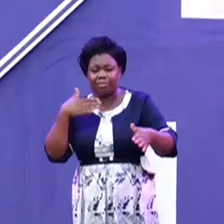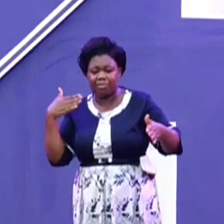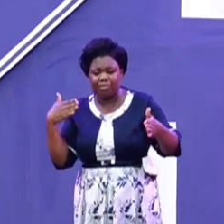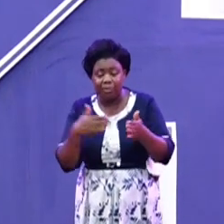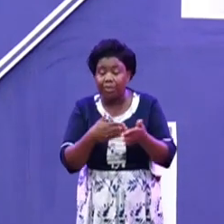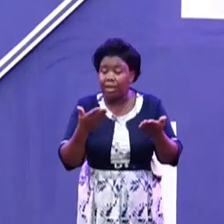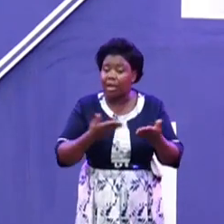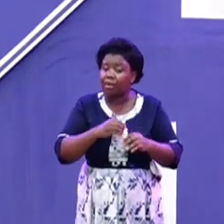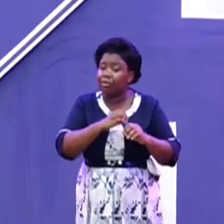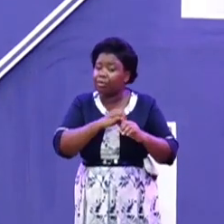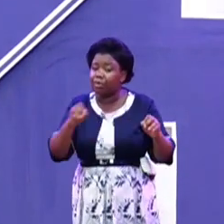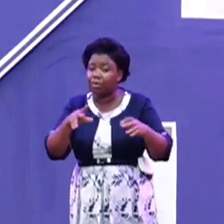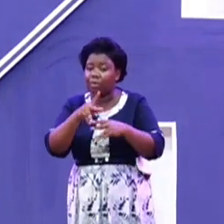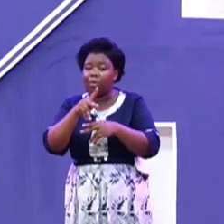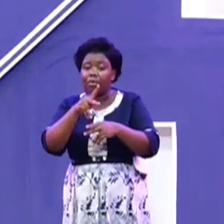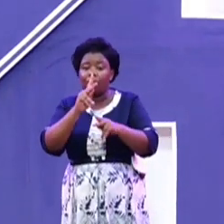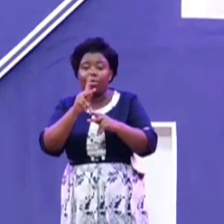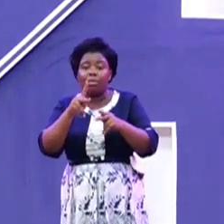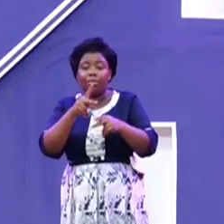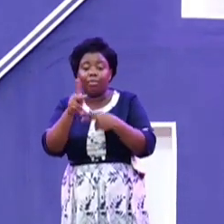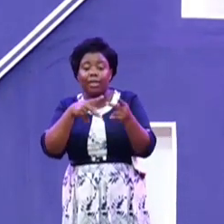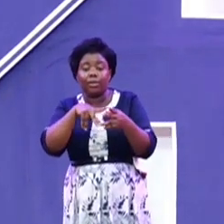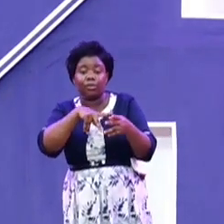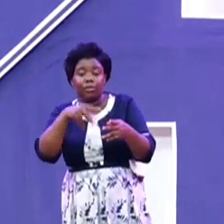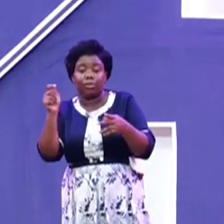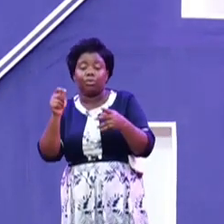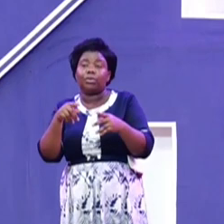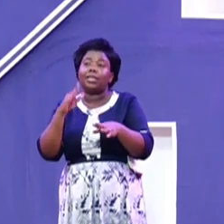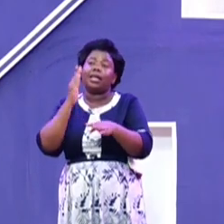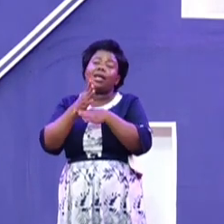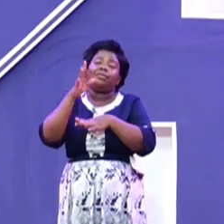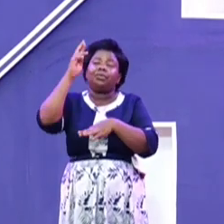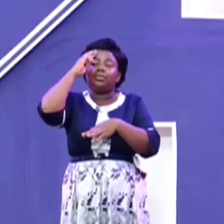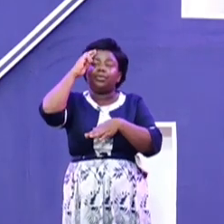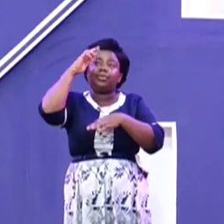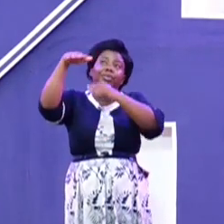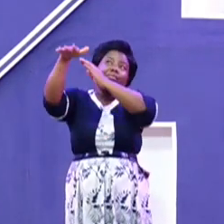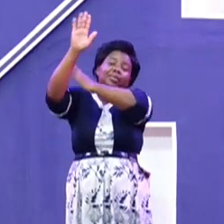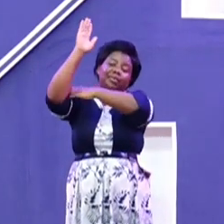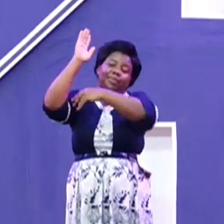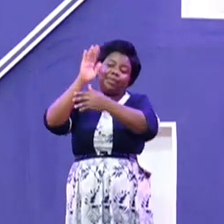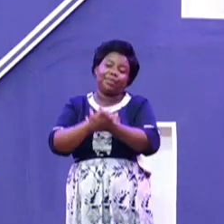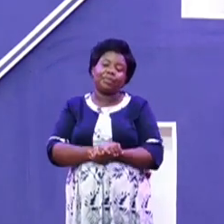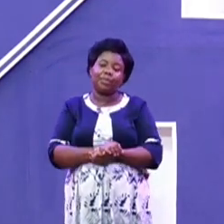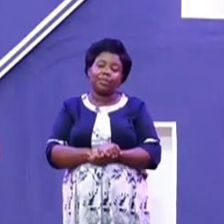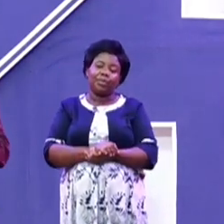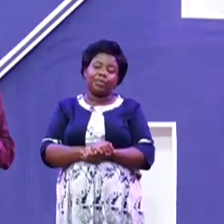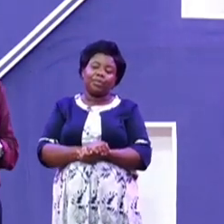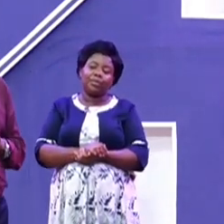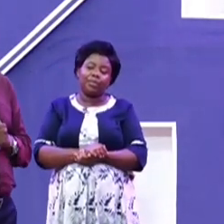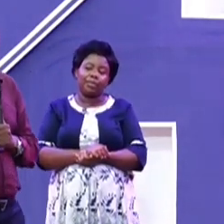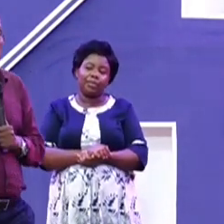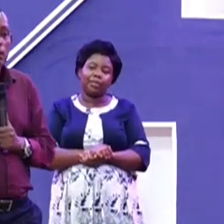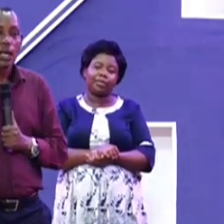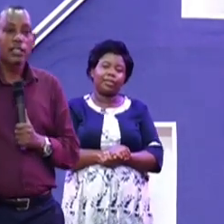disappoint us, n'olyoko jjukira Katonda. Then after you see that you are at the end, you don't have anyone to